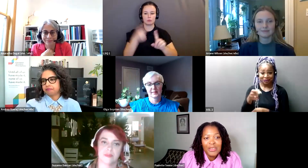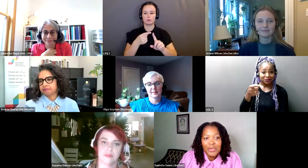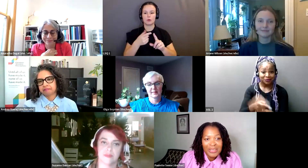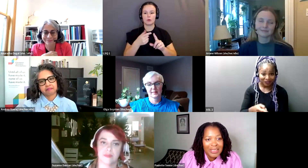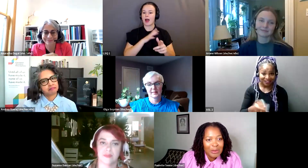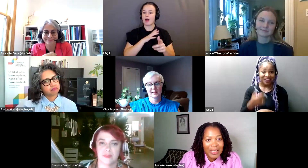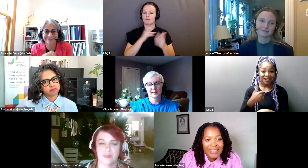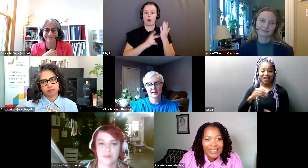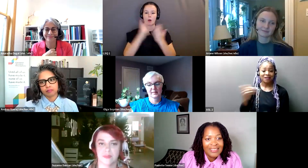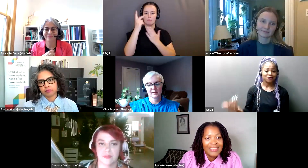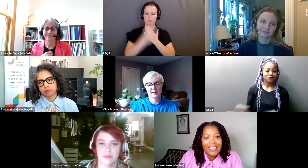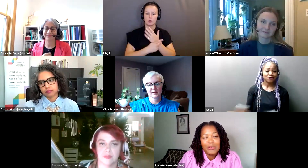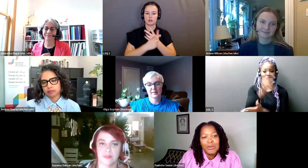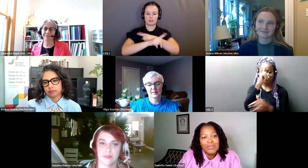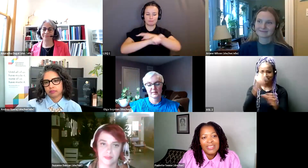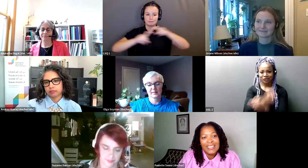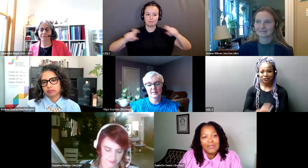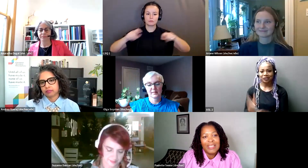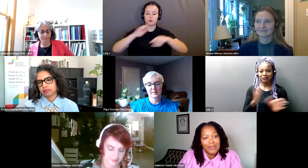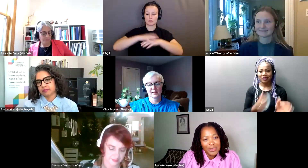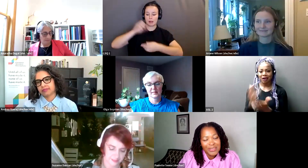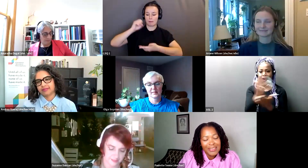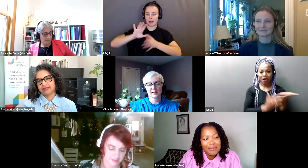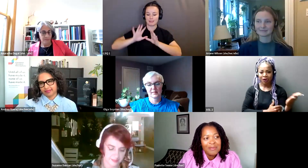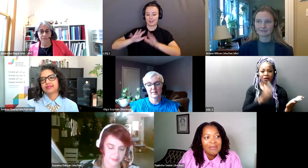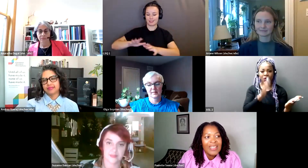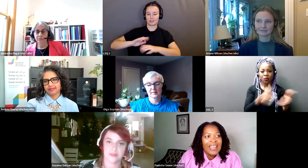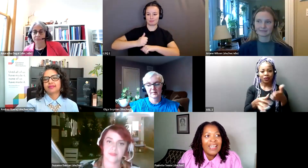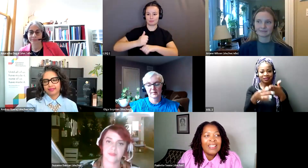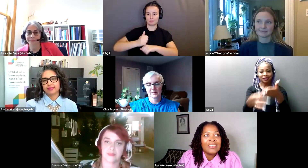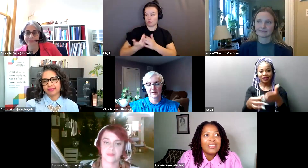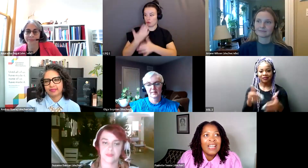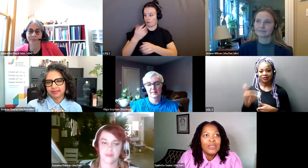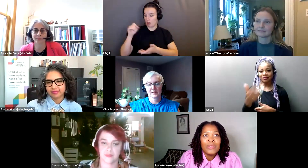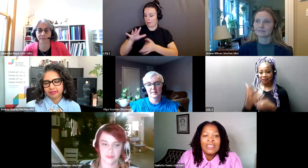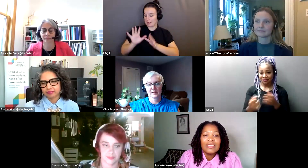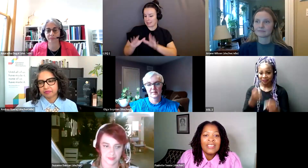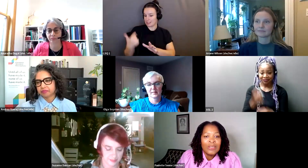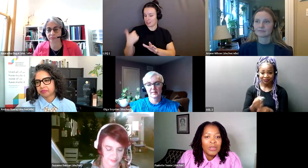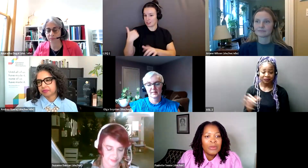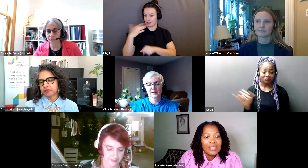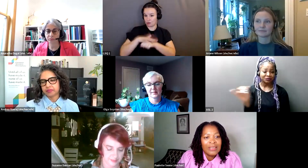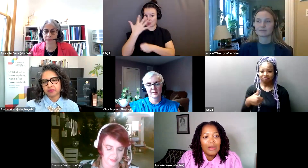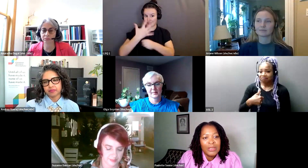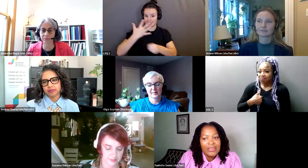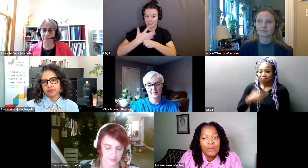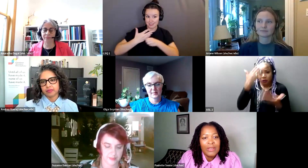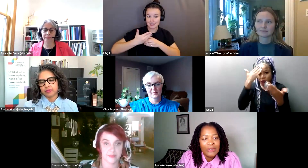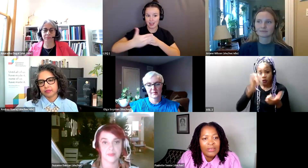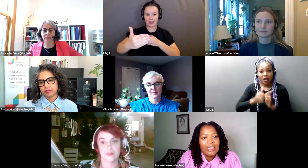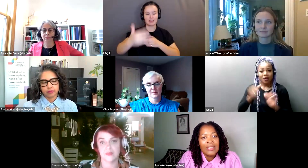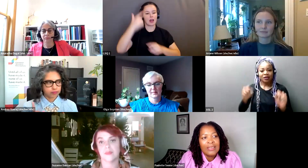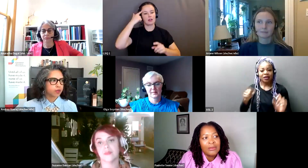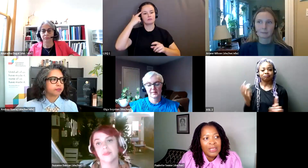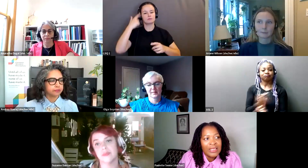sparkling brand new strategic plan that's going to guide our work for the next 5 years. And I don't think there's any way we can accomplish that